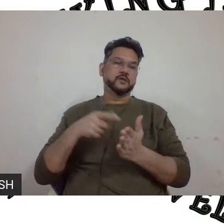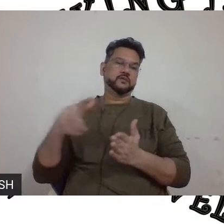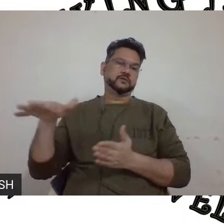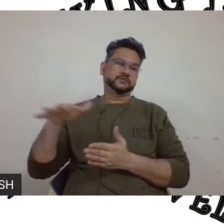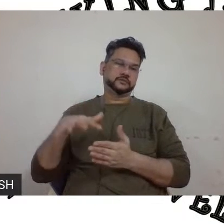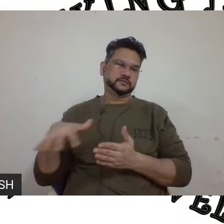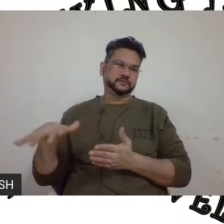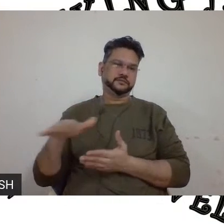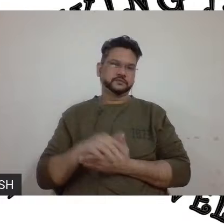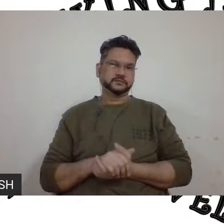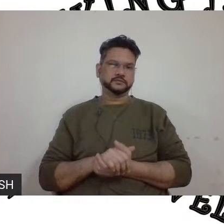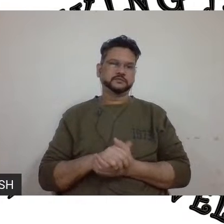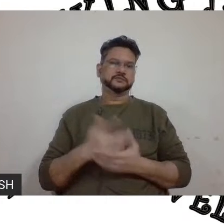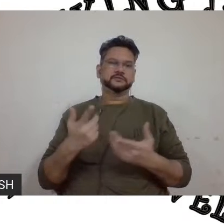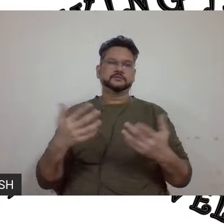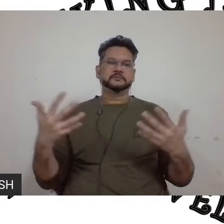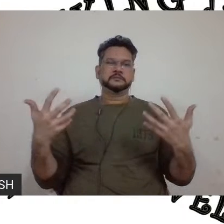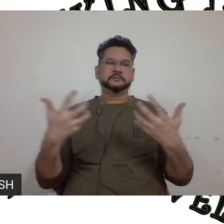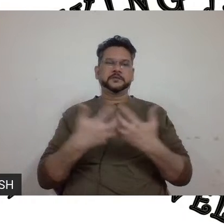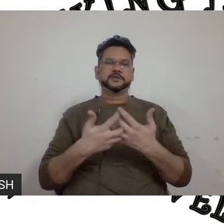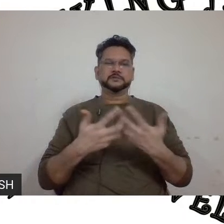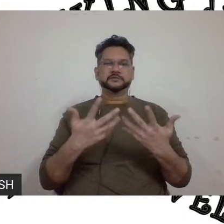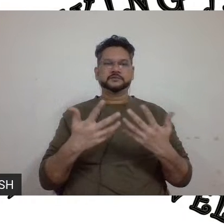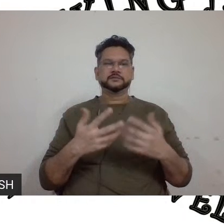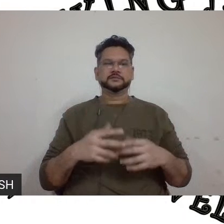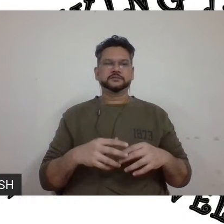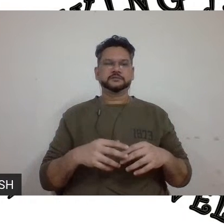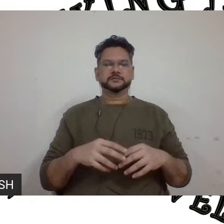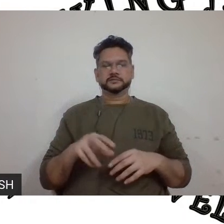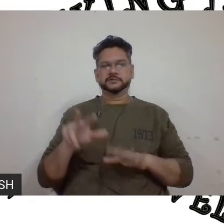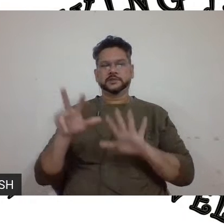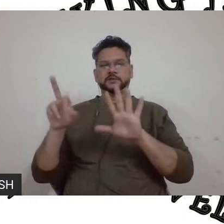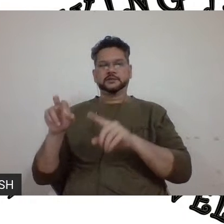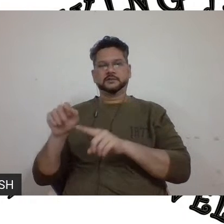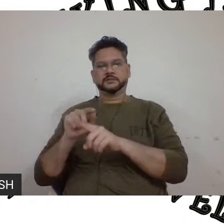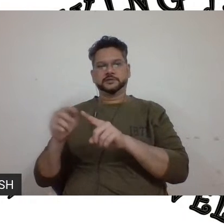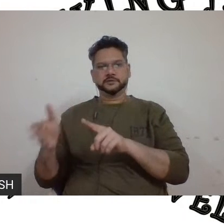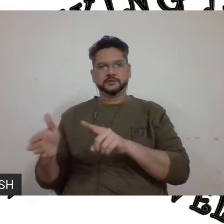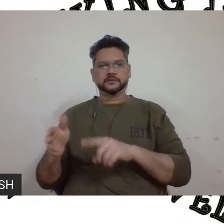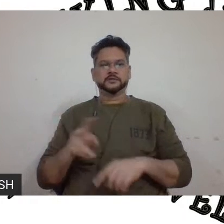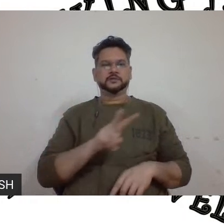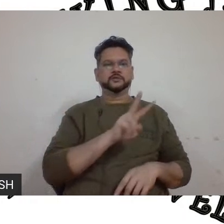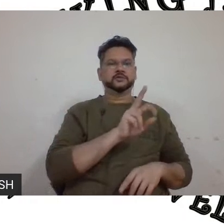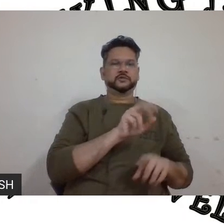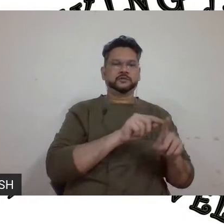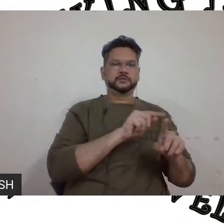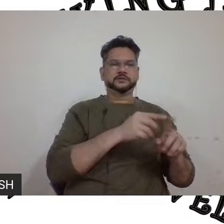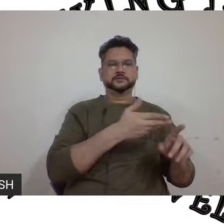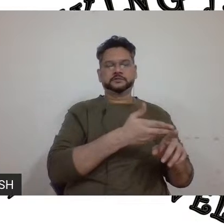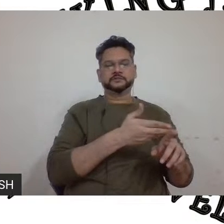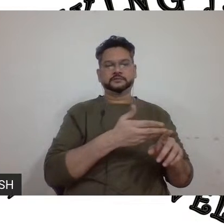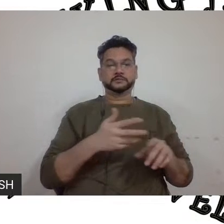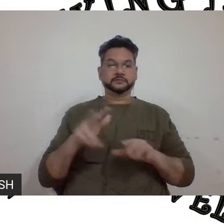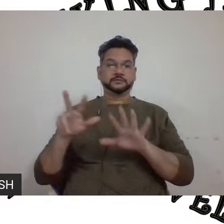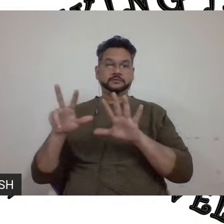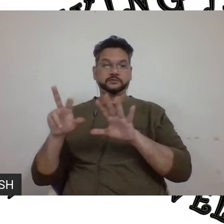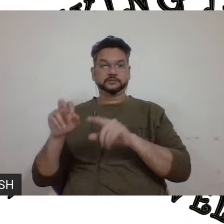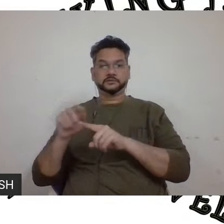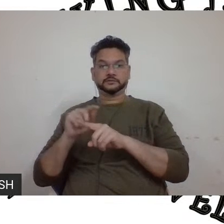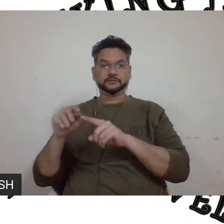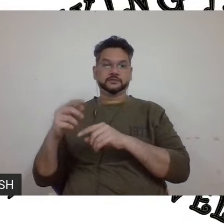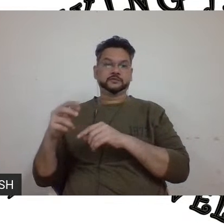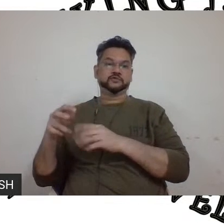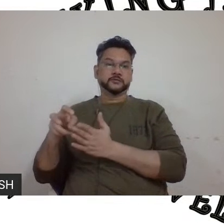It is just a mismatch of 80-20. It means 80% of person with disabilities come from the